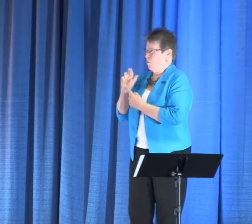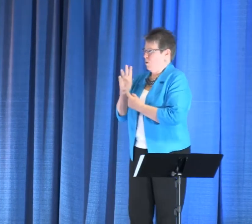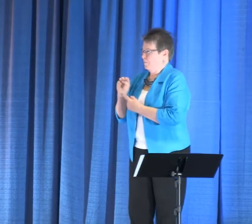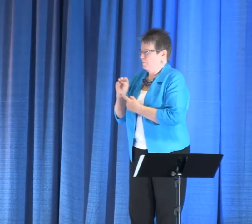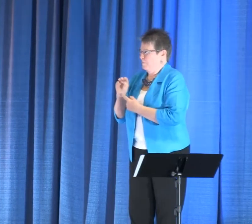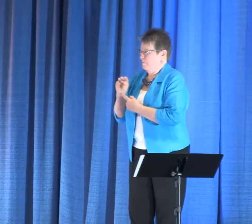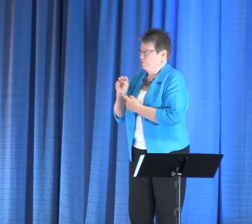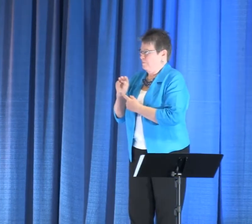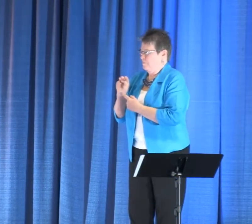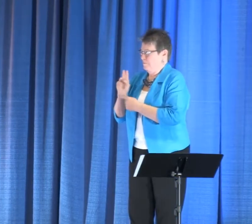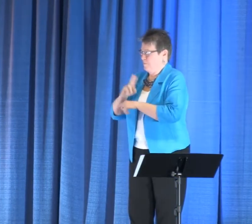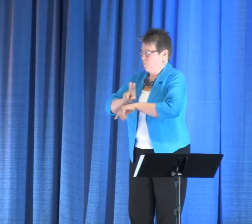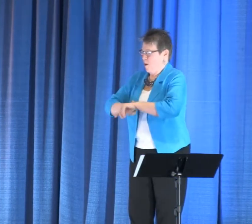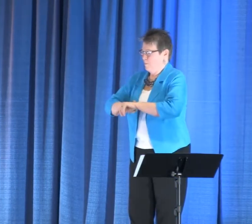something that we have to work on.